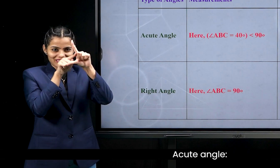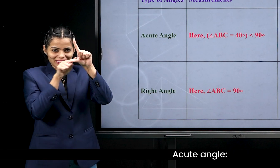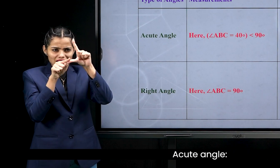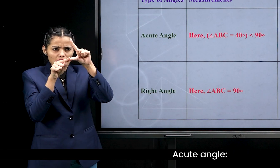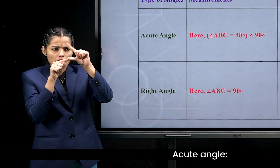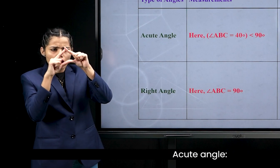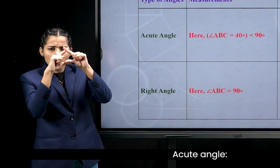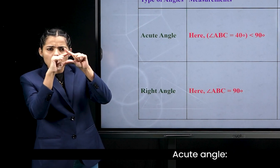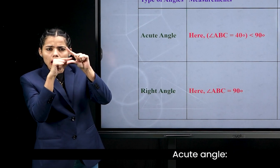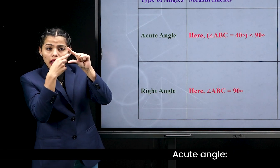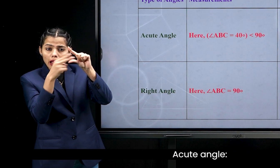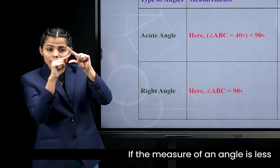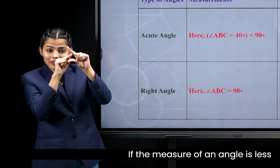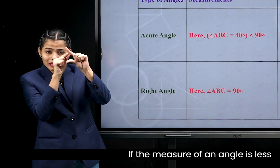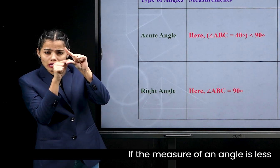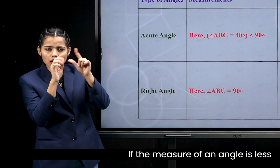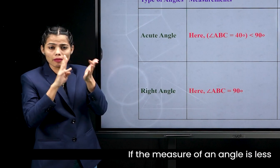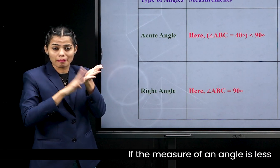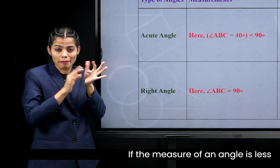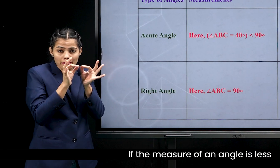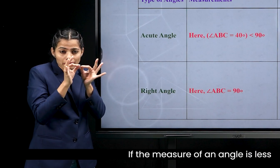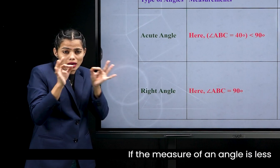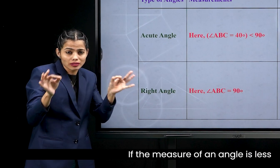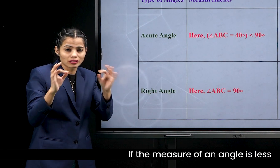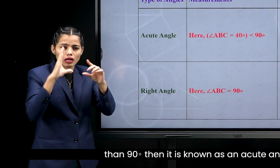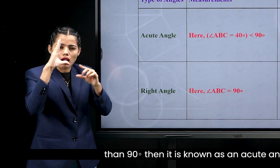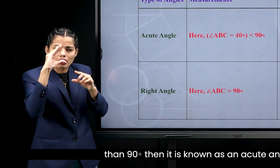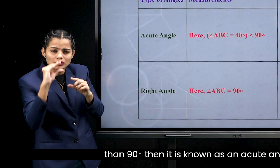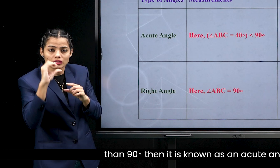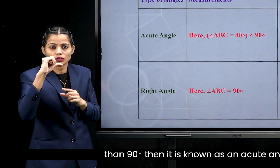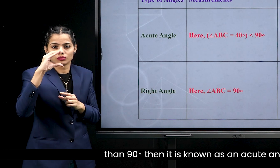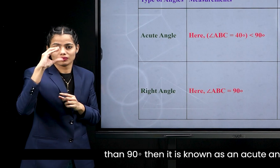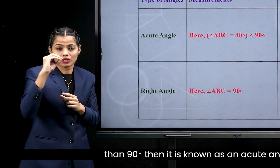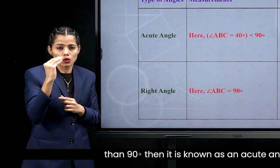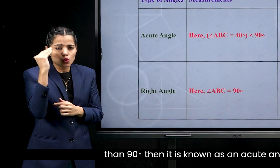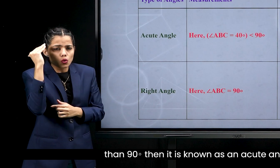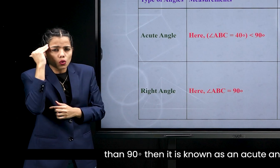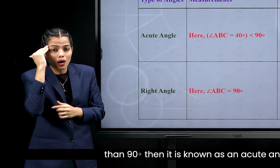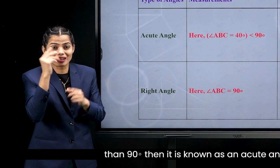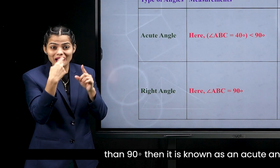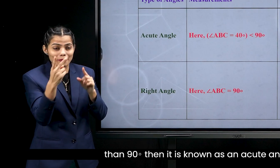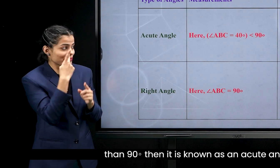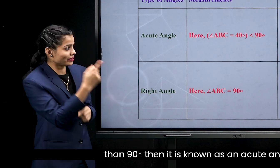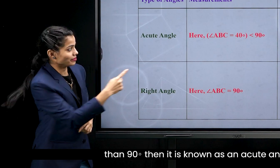Acute angle. If the measure of an angle is less than 90 degree, then it is known as an acute